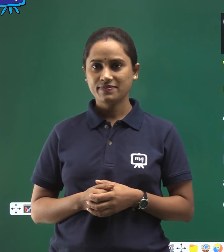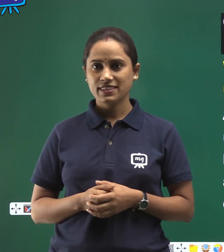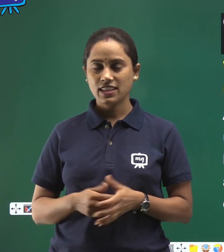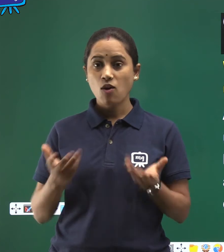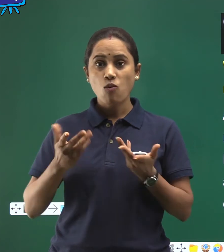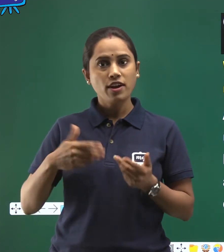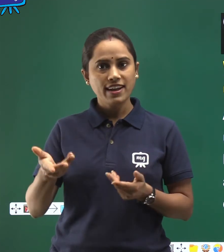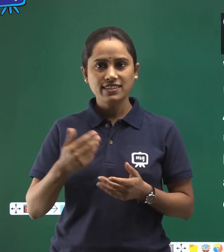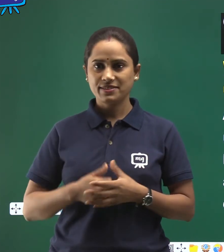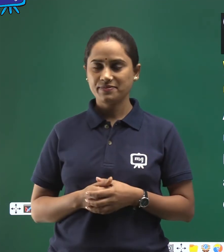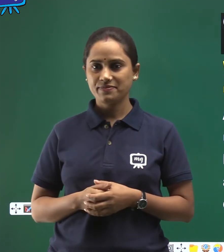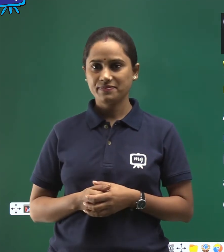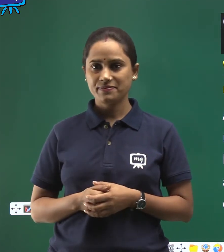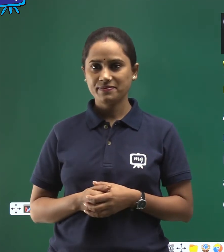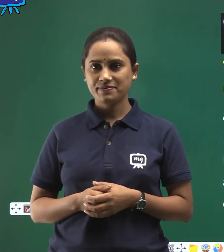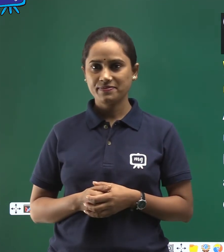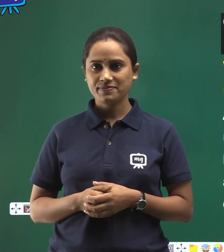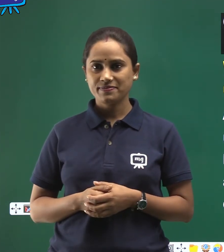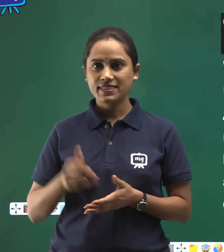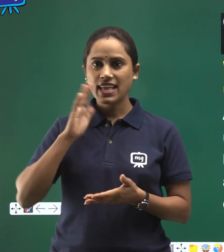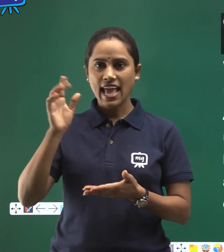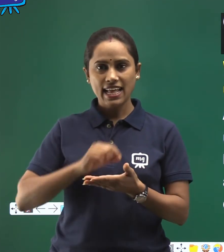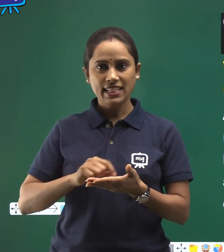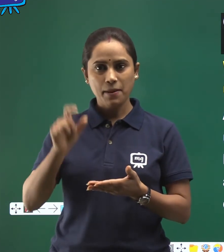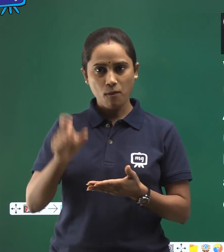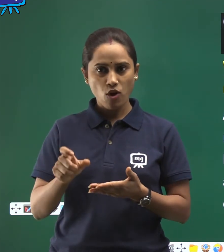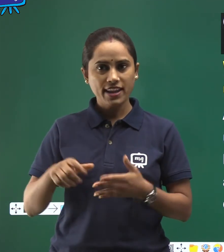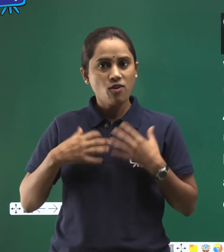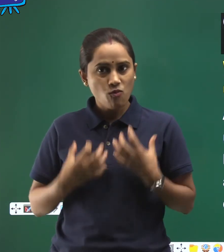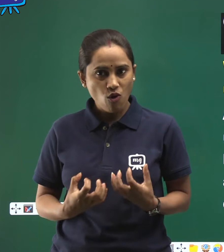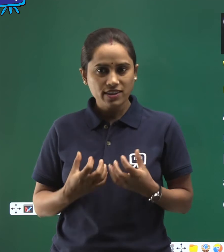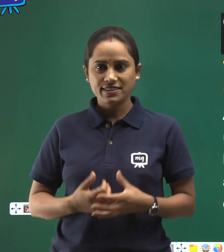What does the poet want